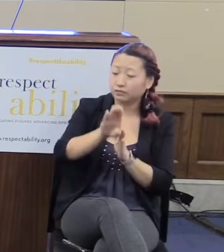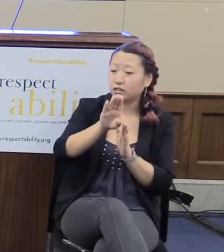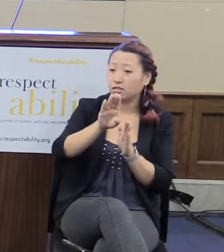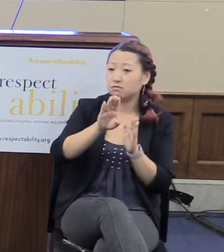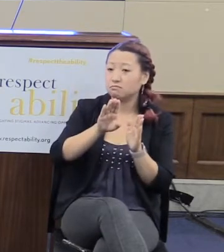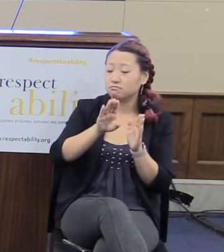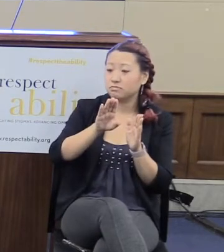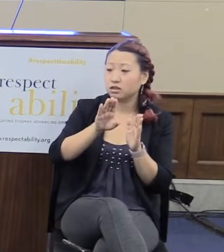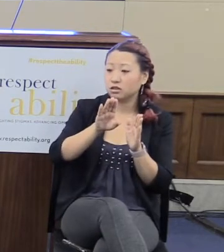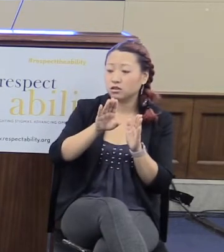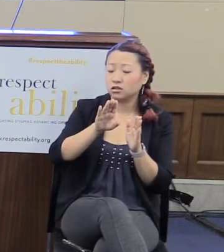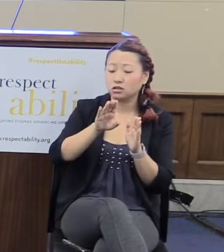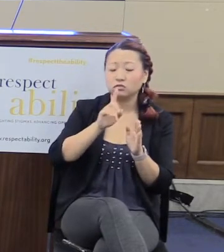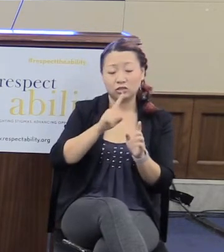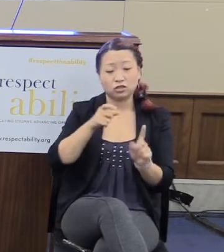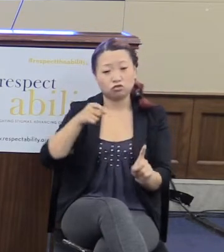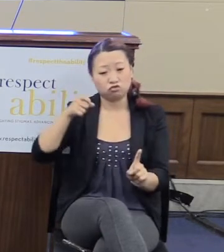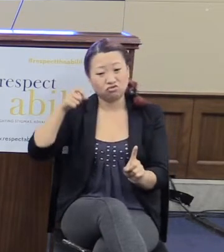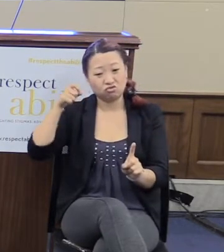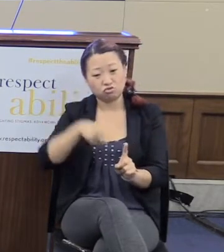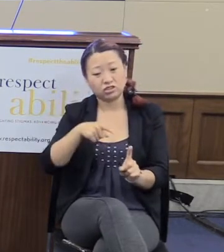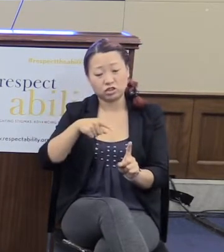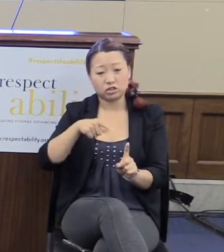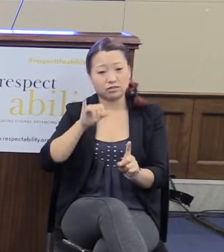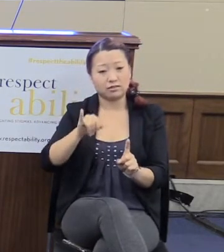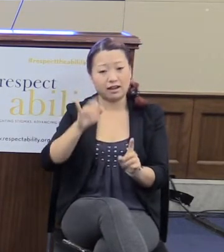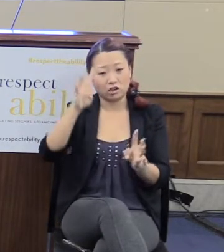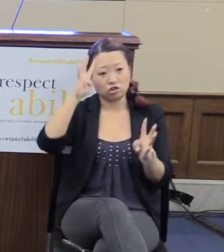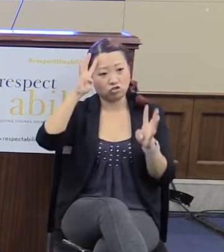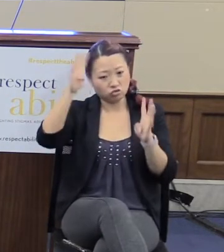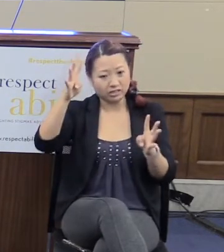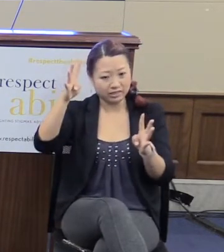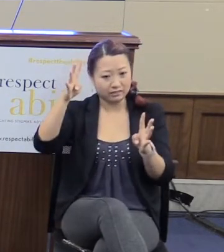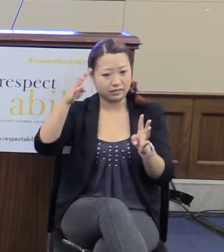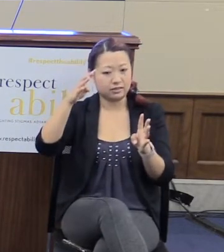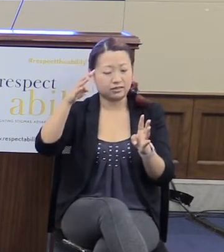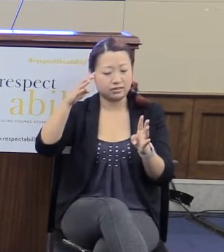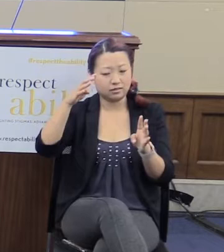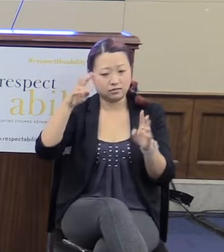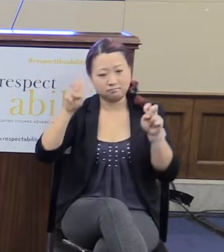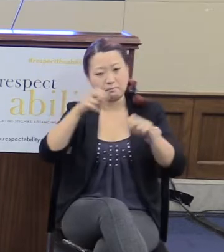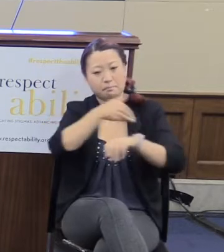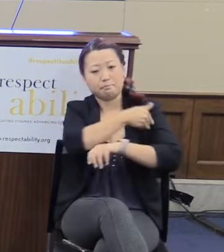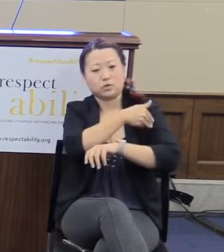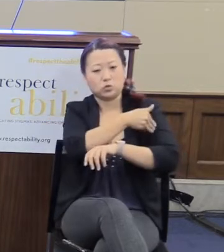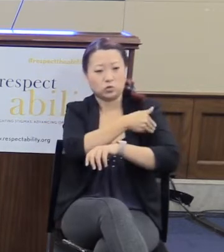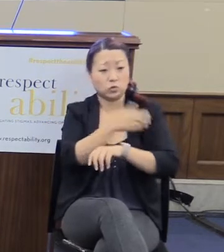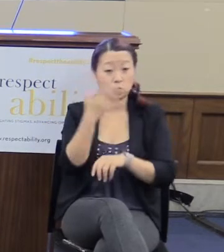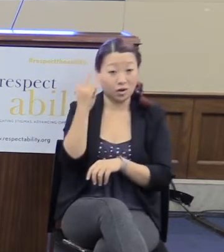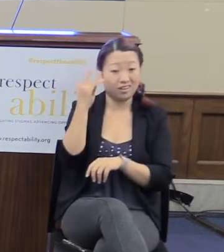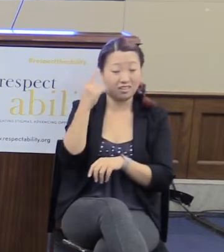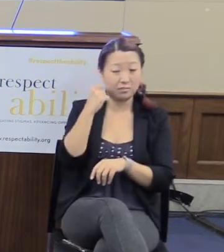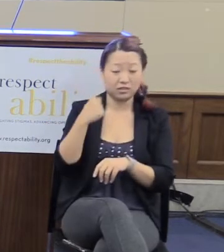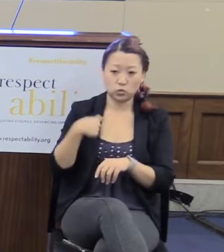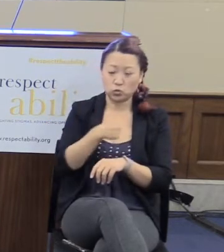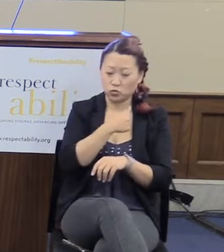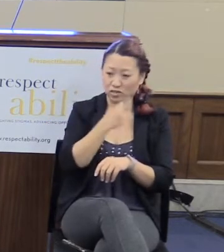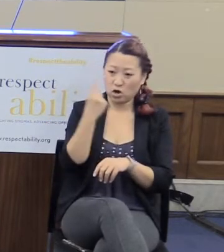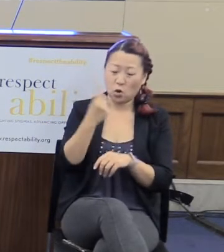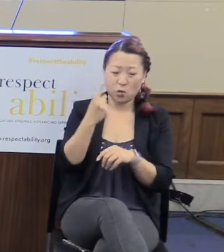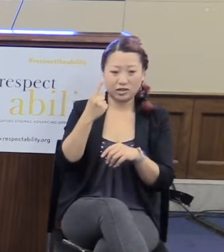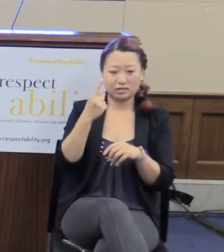it actually triggers that creativity muscles. Why? Because we are constantly